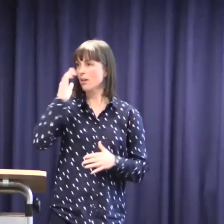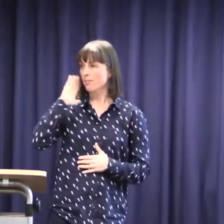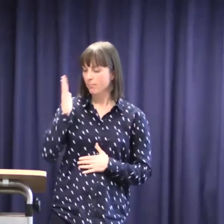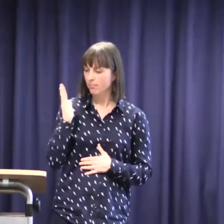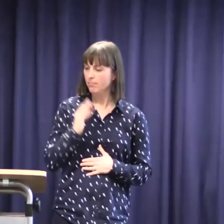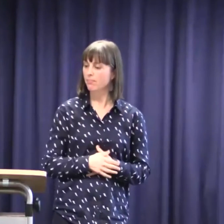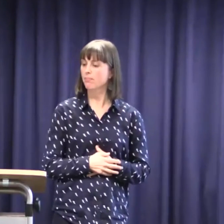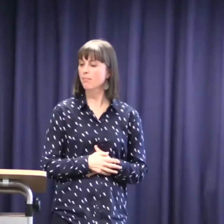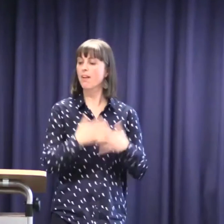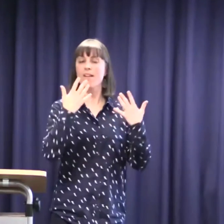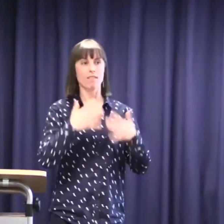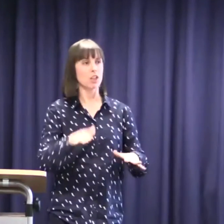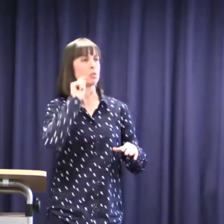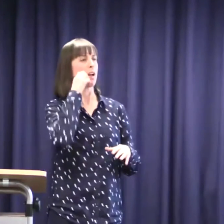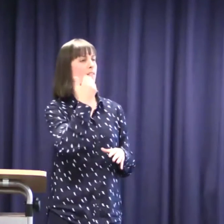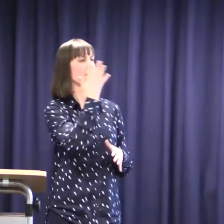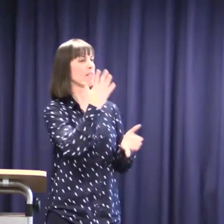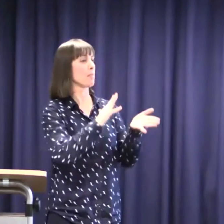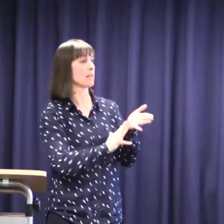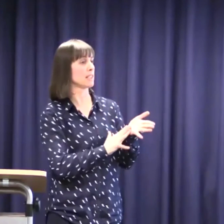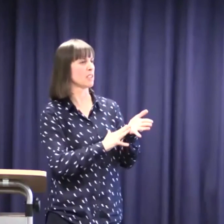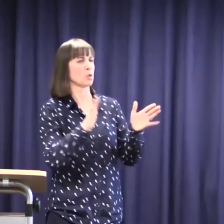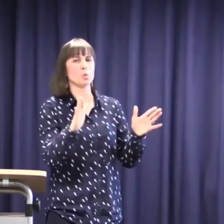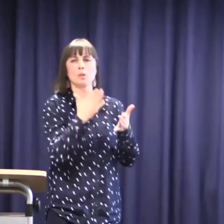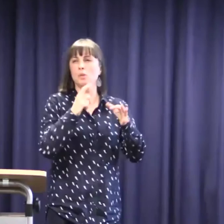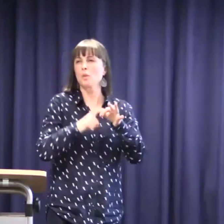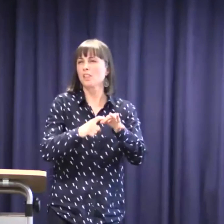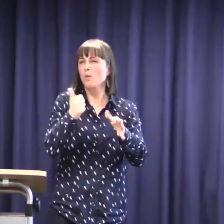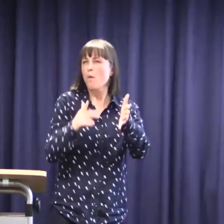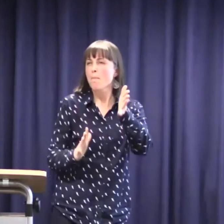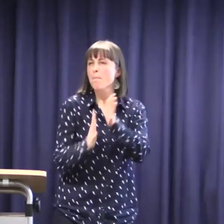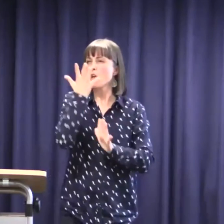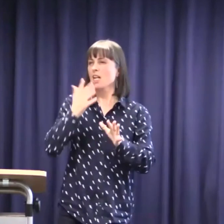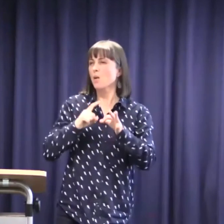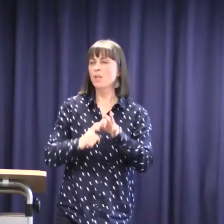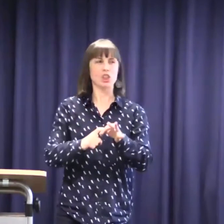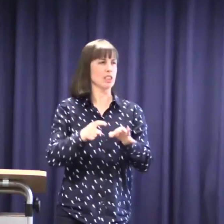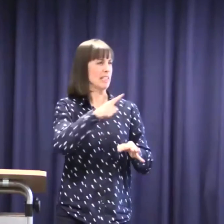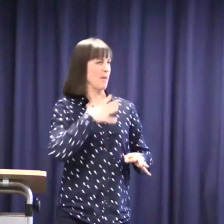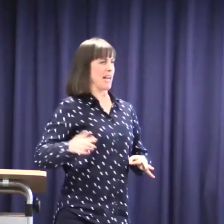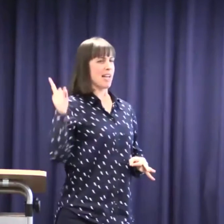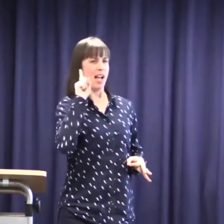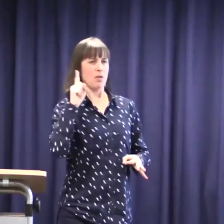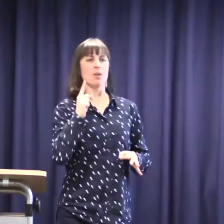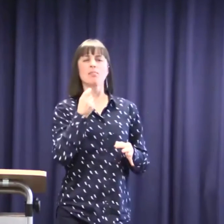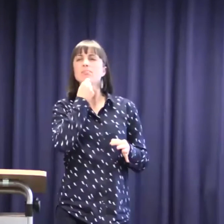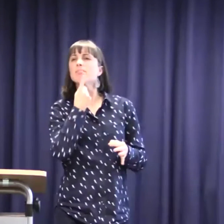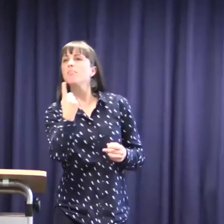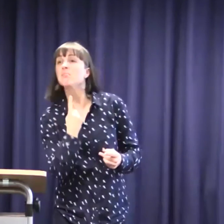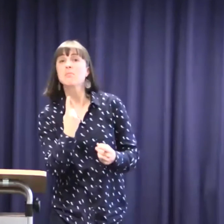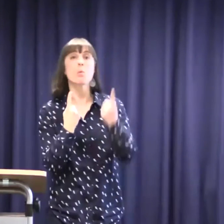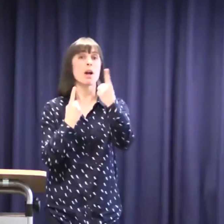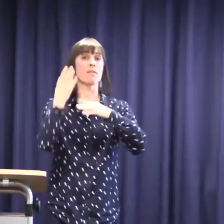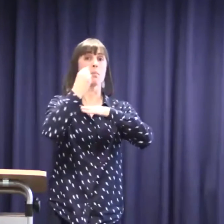NABS representative will speak. We've got a representative from Deaf Australia, and then we have 15 minutes of any burning questions